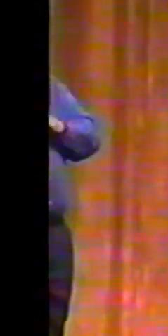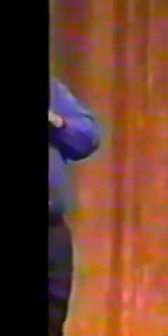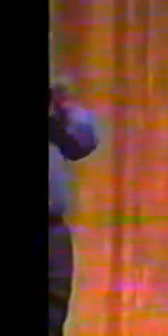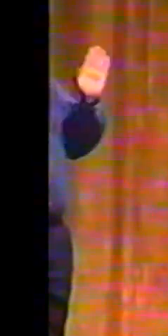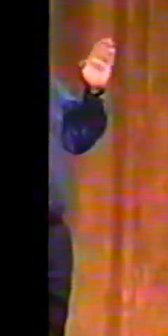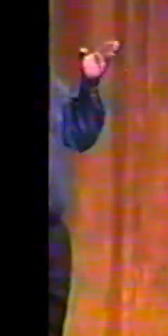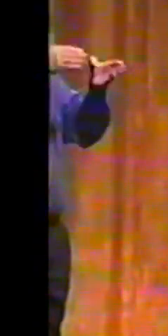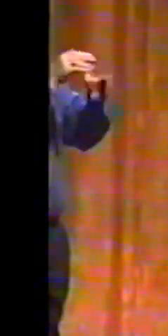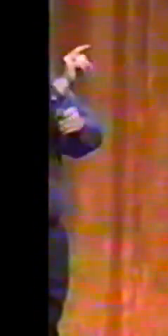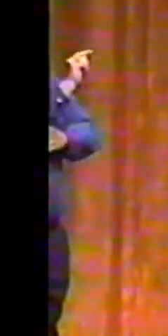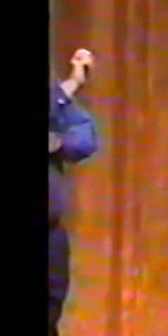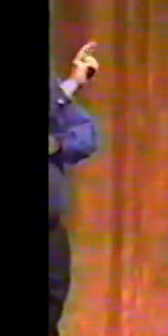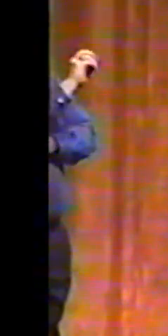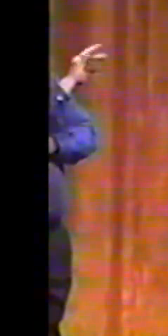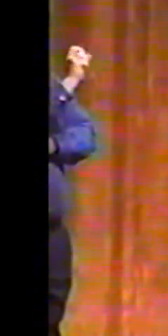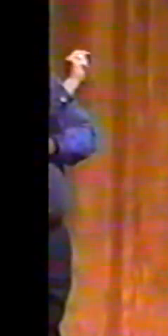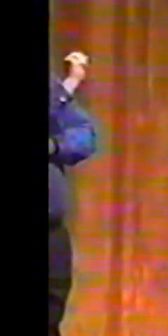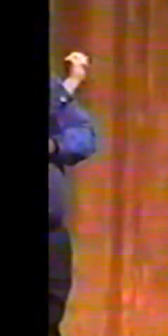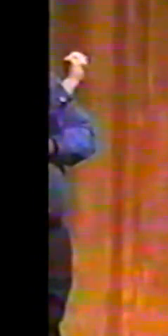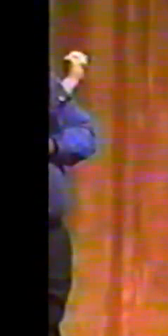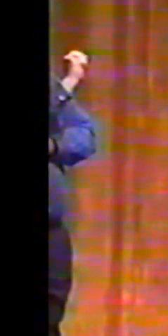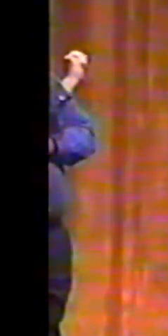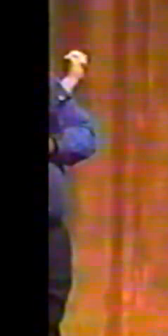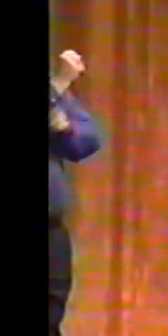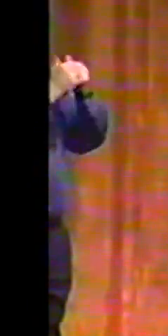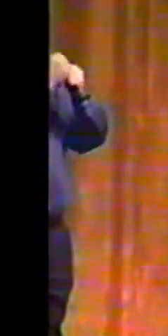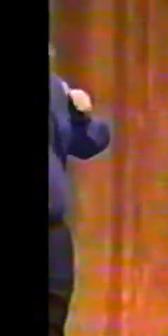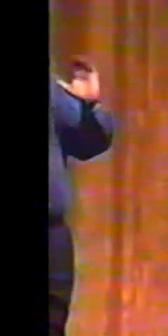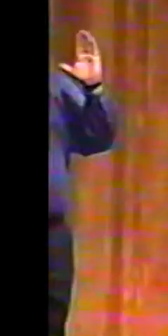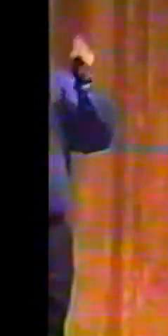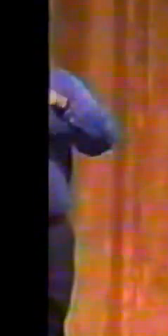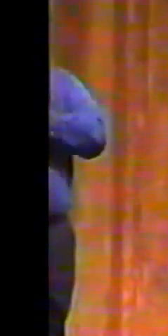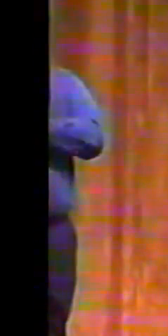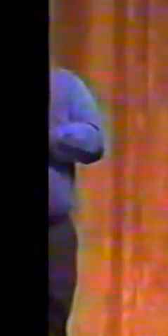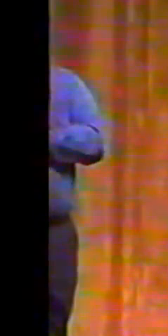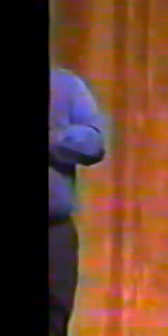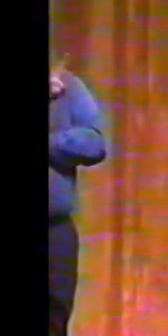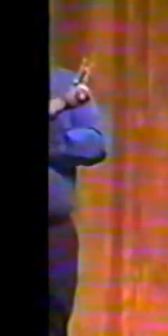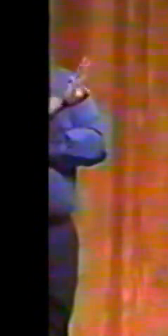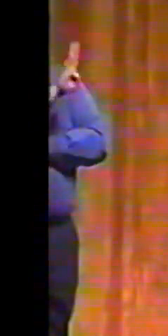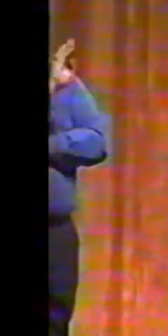lot of it was aimed at the southwest border. A lot of it was aimed